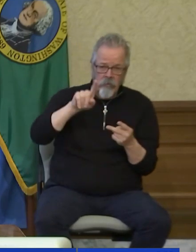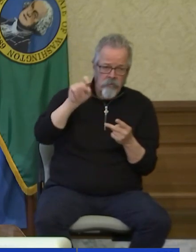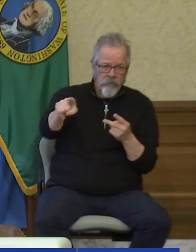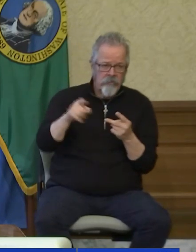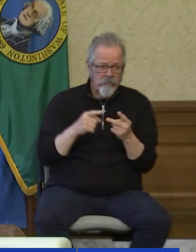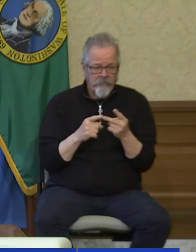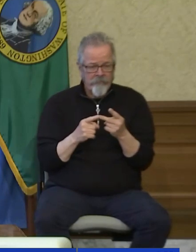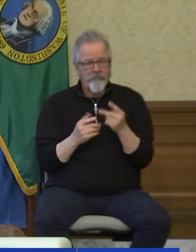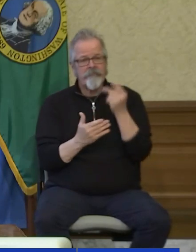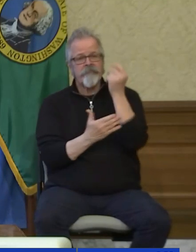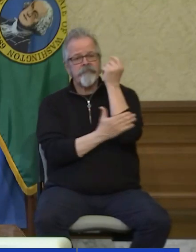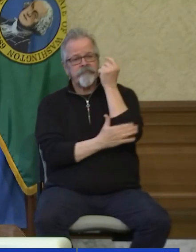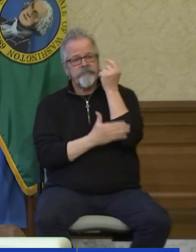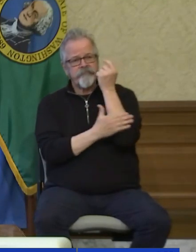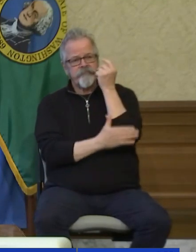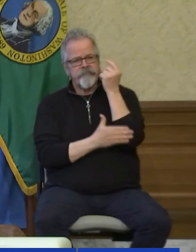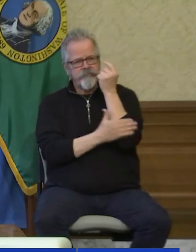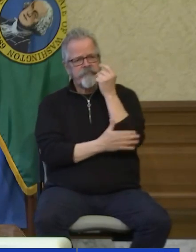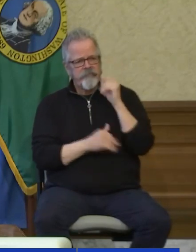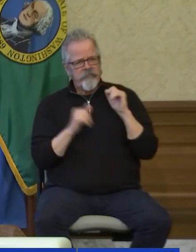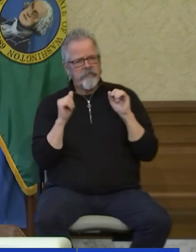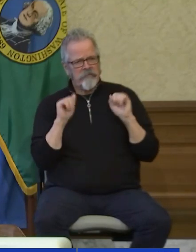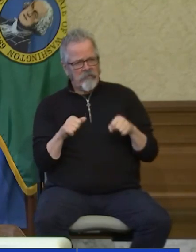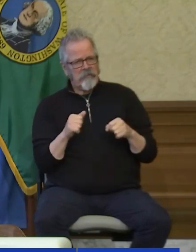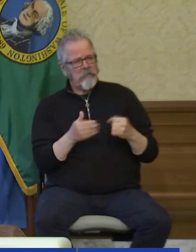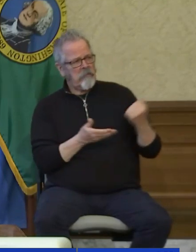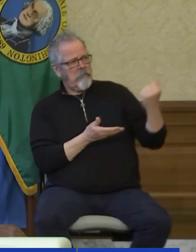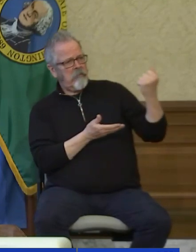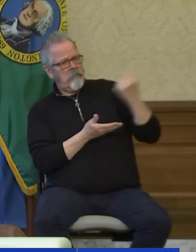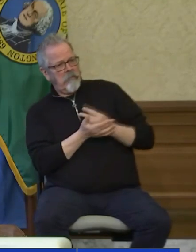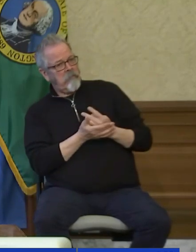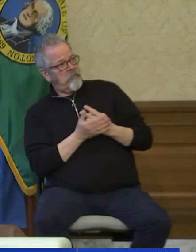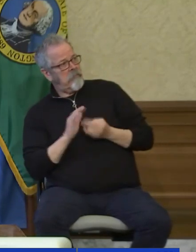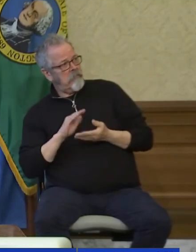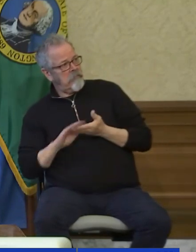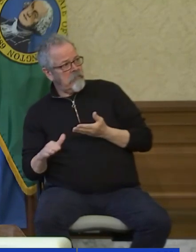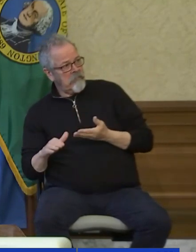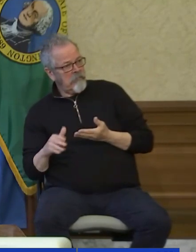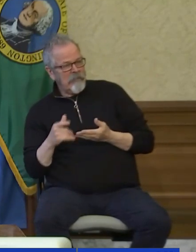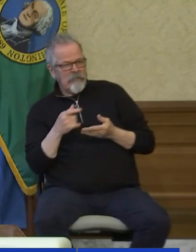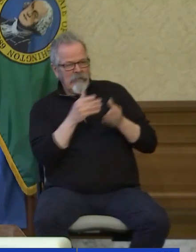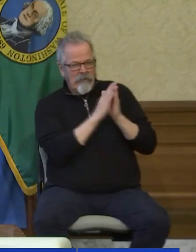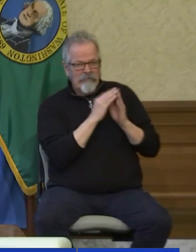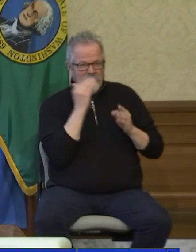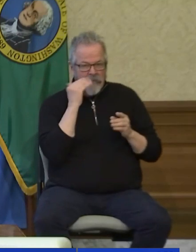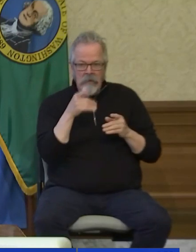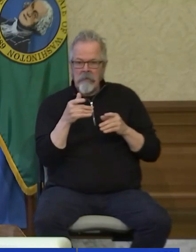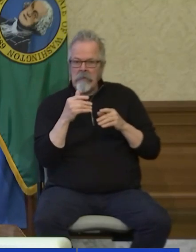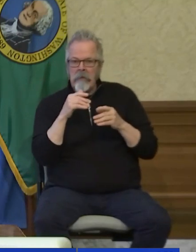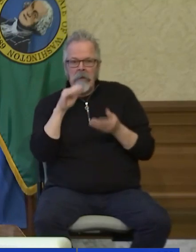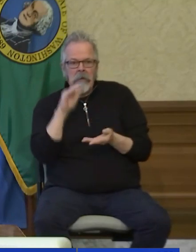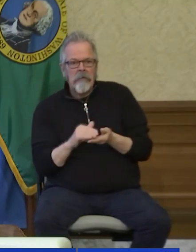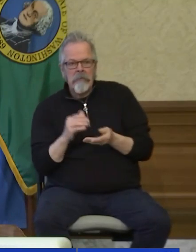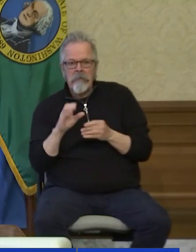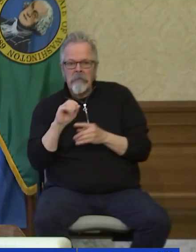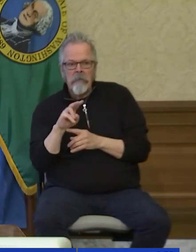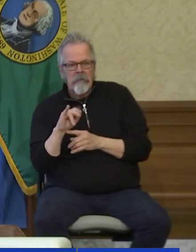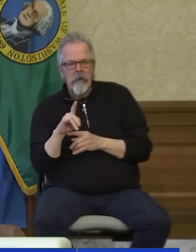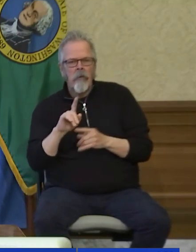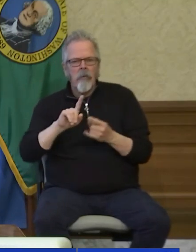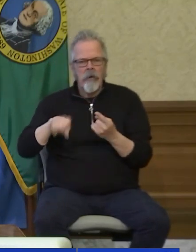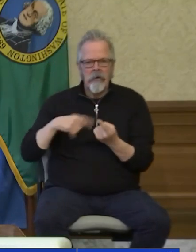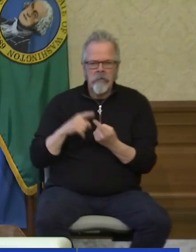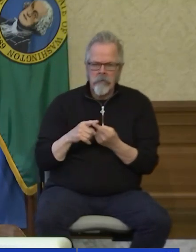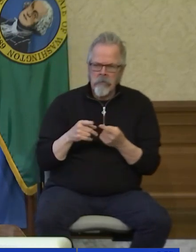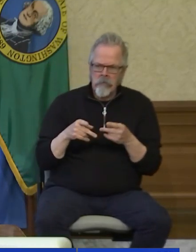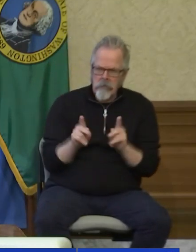might happen? Yes, the testing, I wish I'd give you just one simple number, but the honest answer is it's